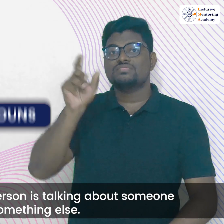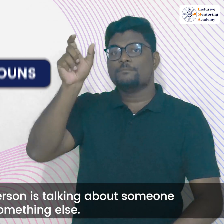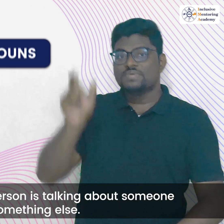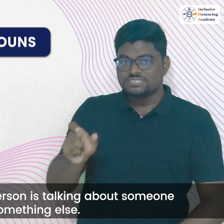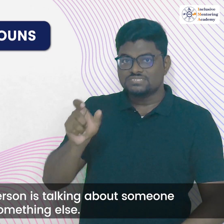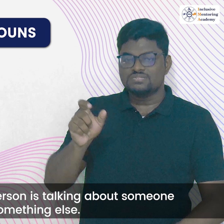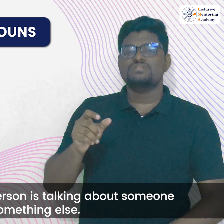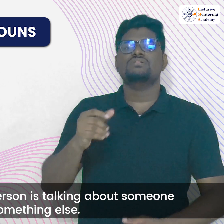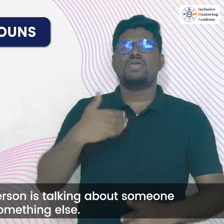Third person.